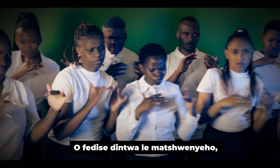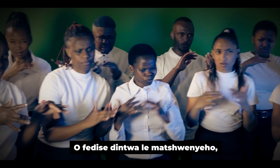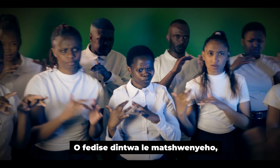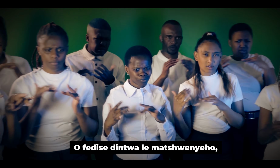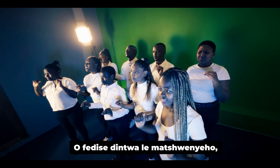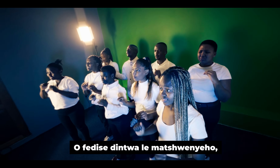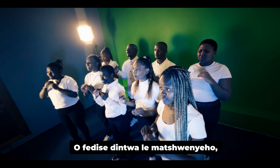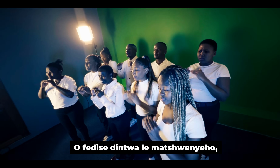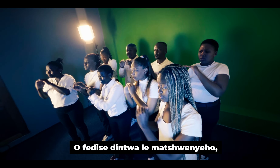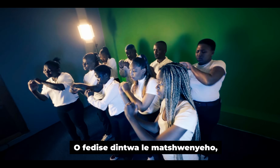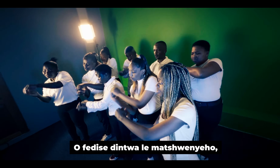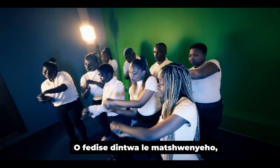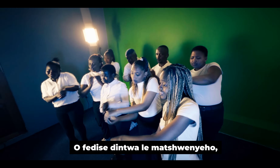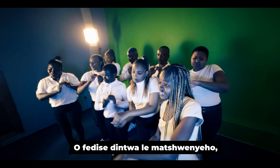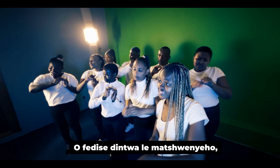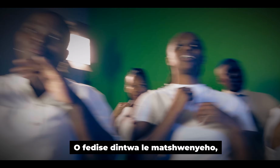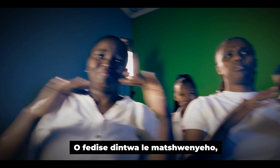uferi serintwali matwenye